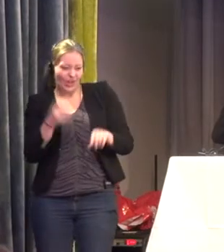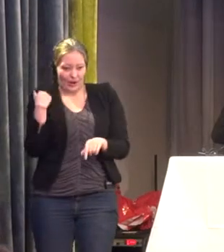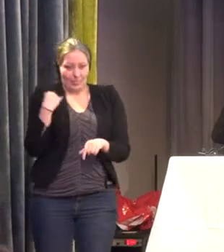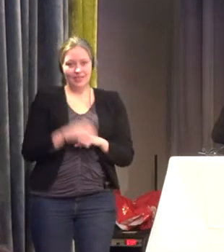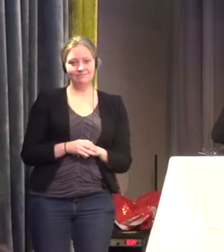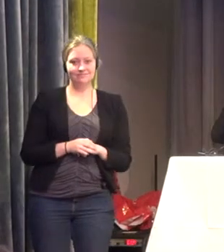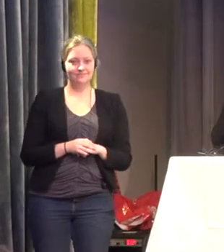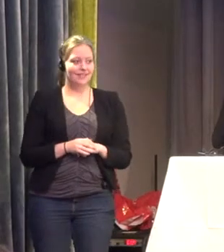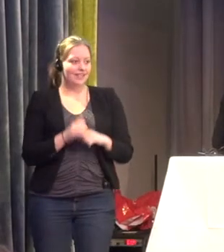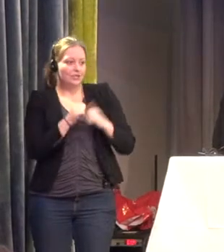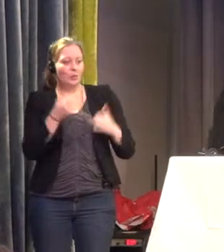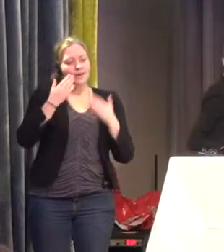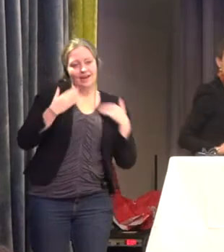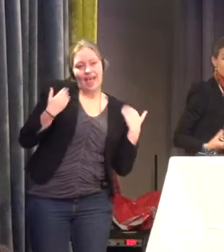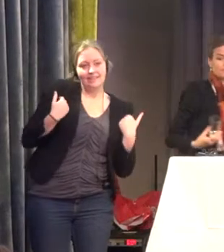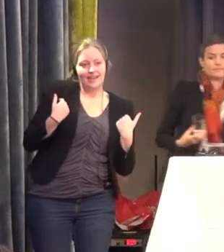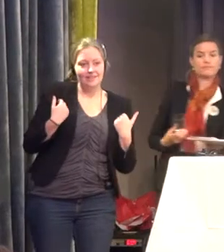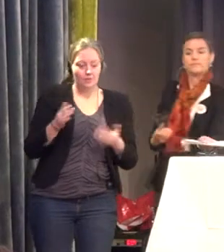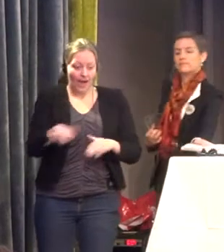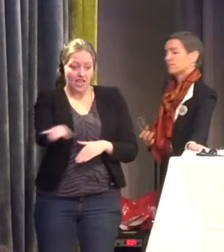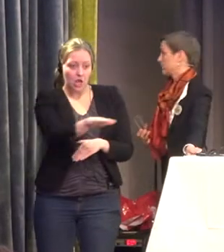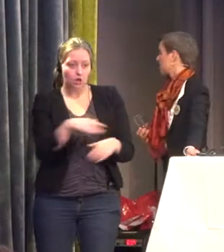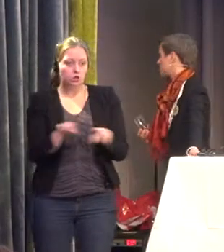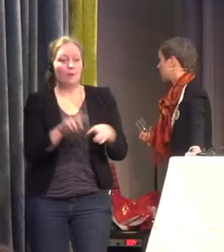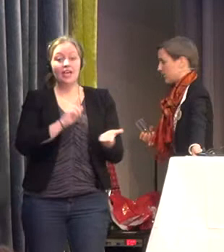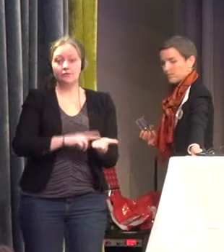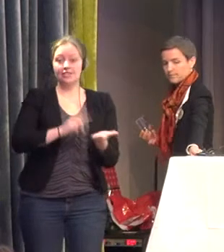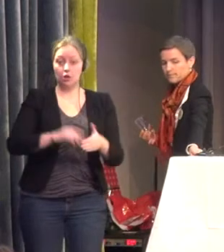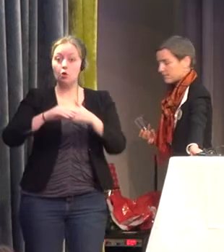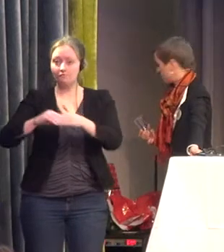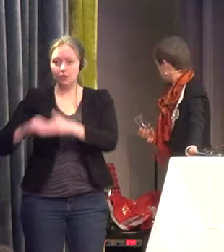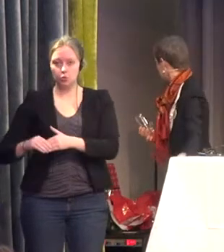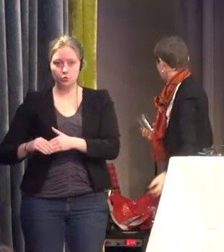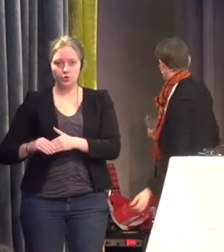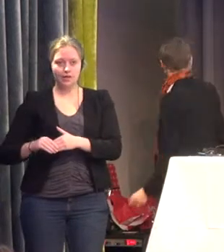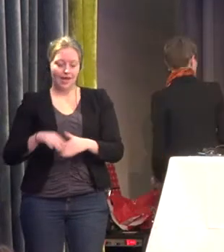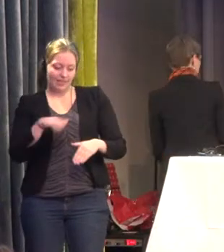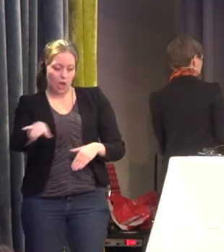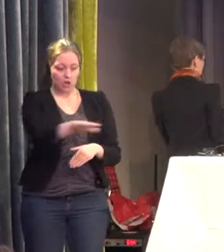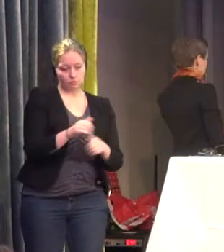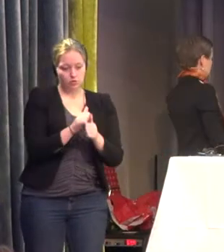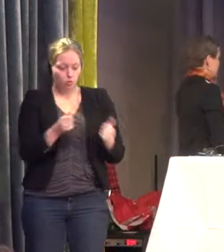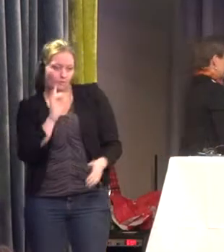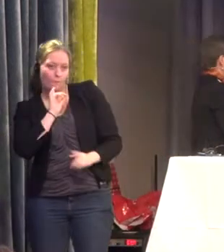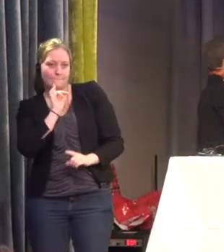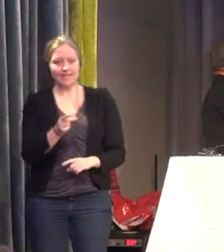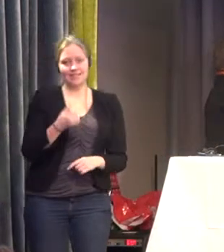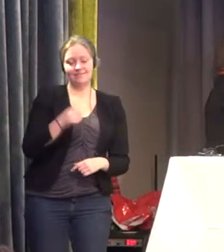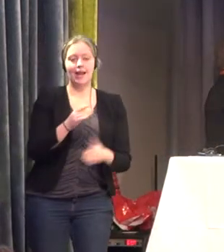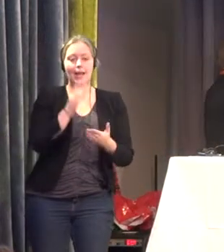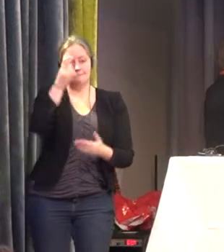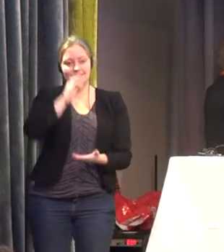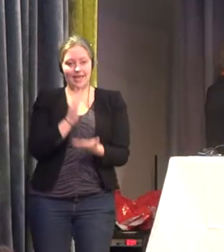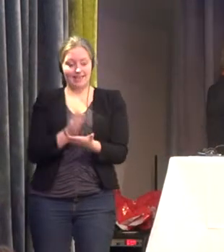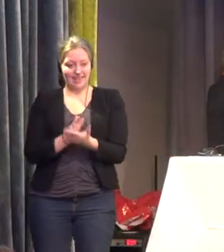be in a country that has ratified the CRPD, and a country which has a very deep commitment to human rights. And I'm sure we're all looking forward